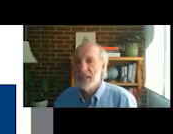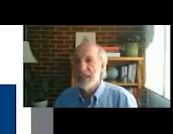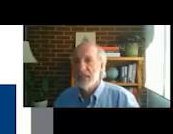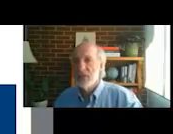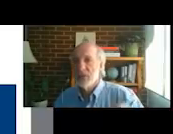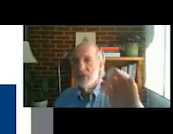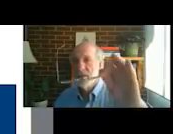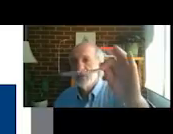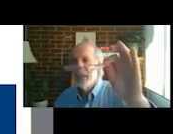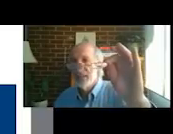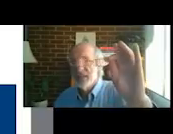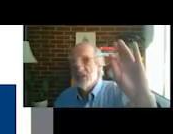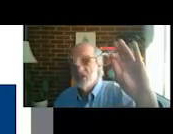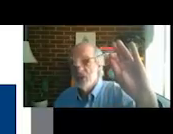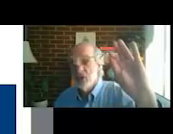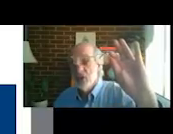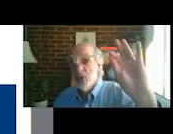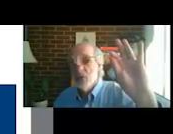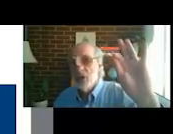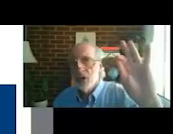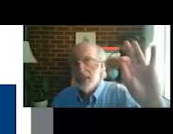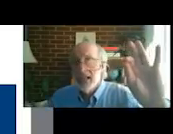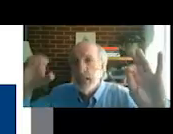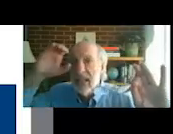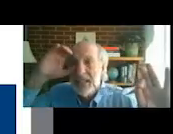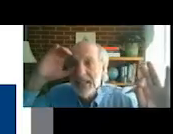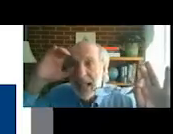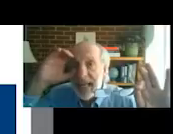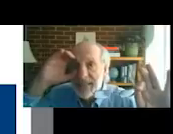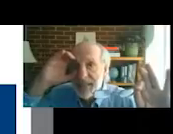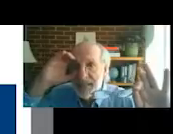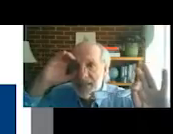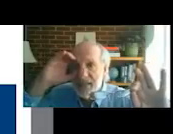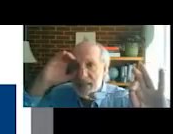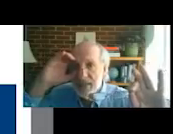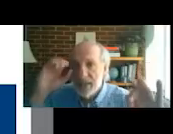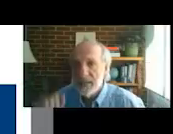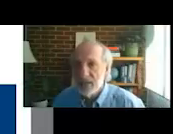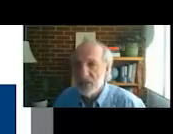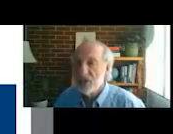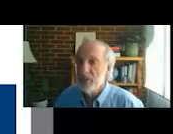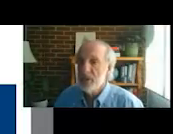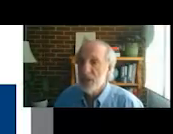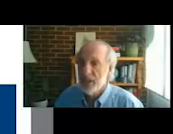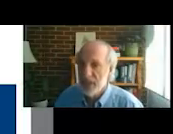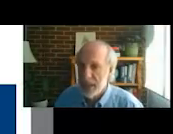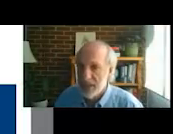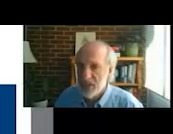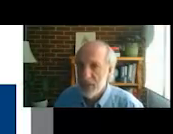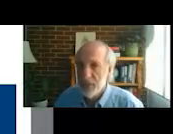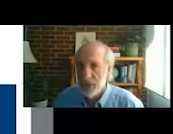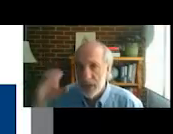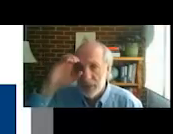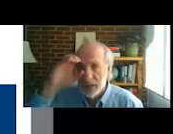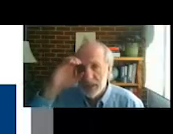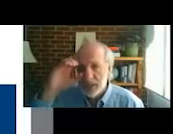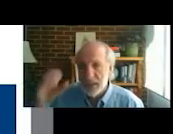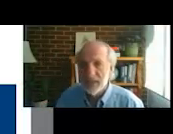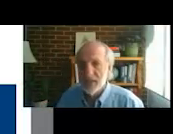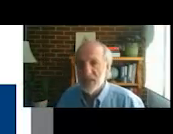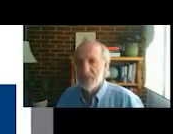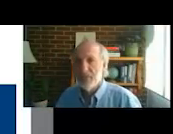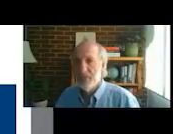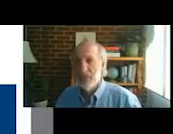teaching technique would look something like this. What are they? Glasses. And that's assuming the child has the ability to